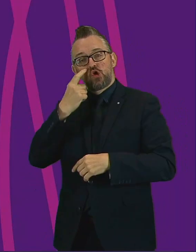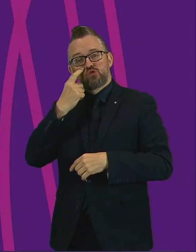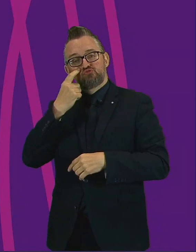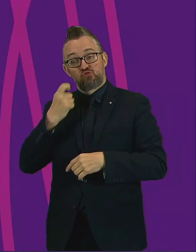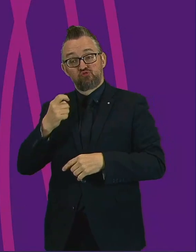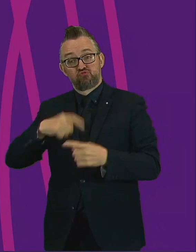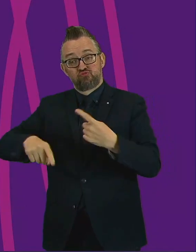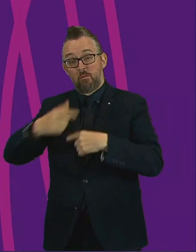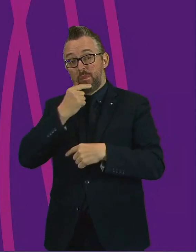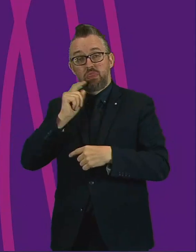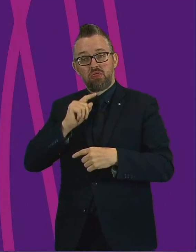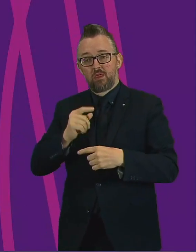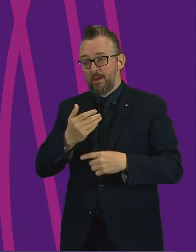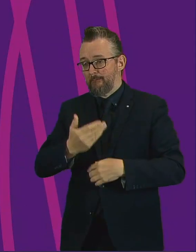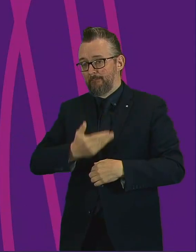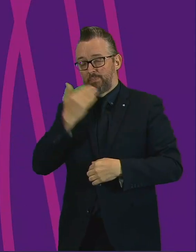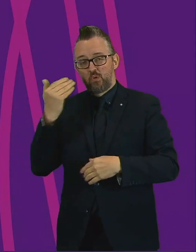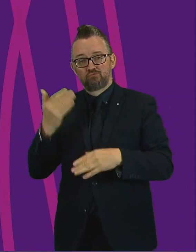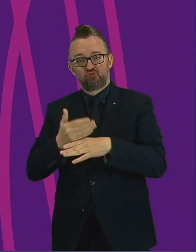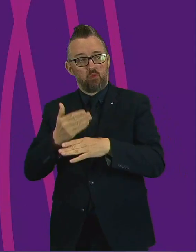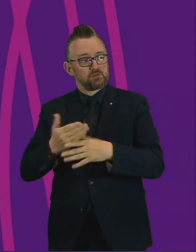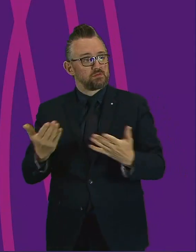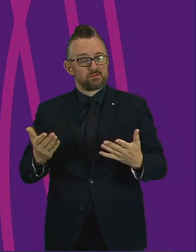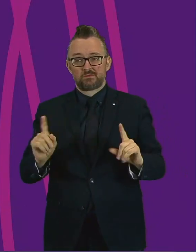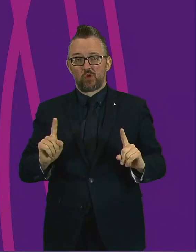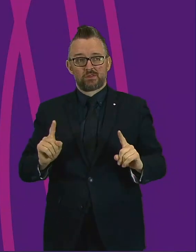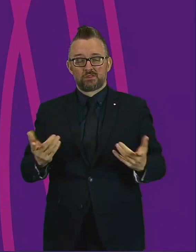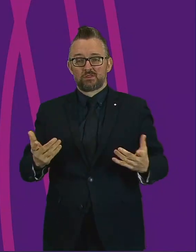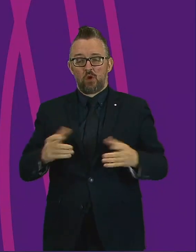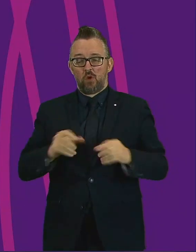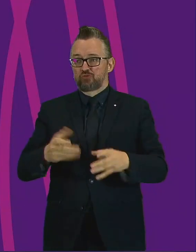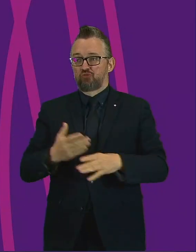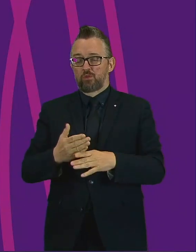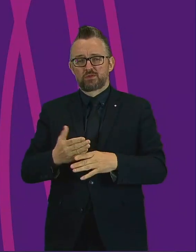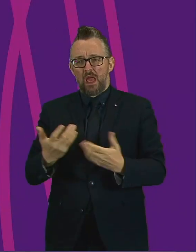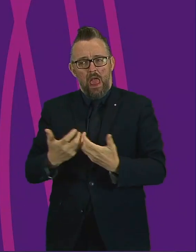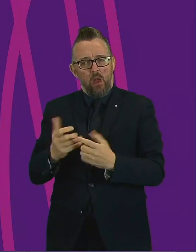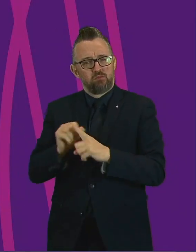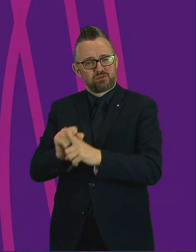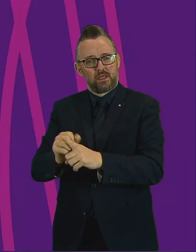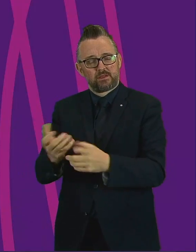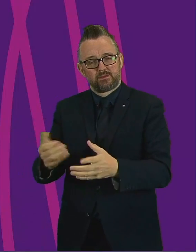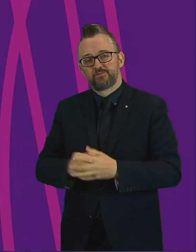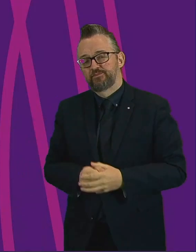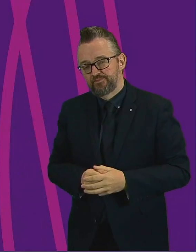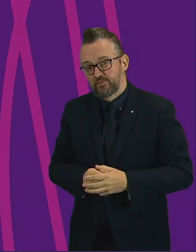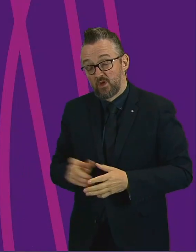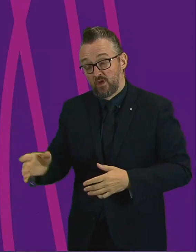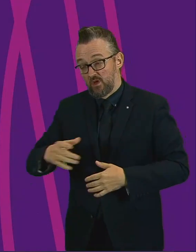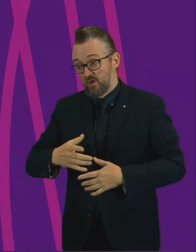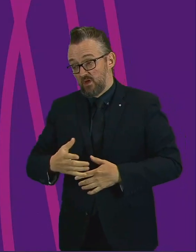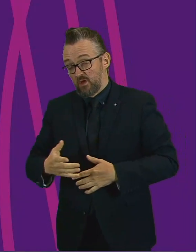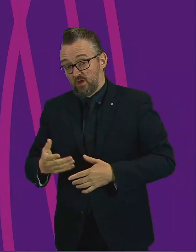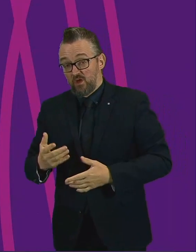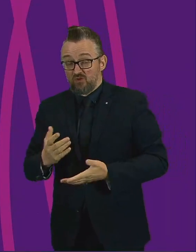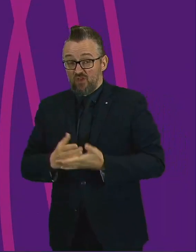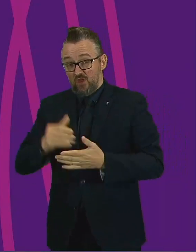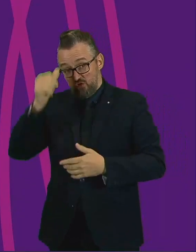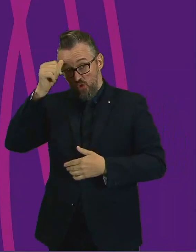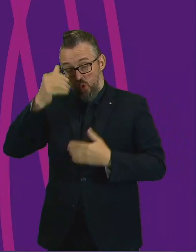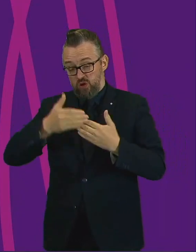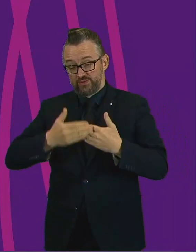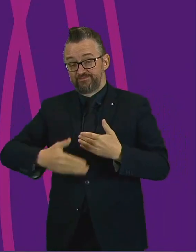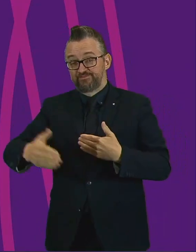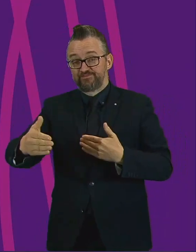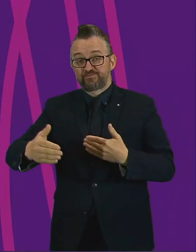wake of the coronavirus pandemic. First Minister. I think all of us recognise the long-term negative impact that periods of unemployment have on